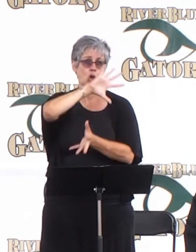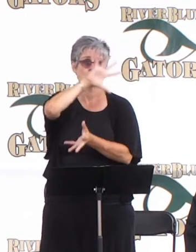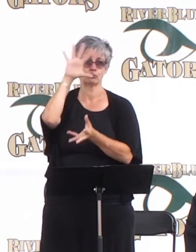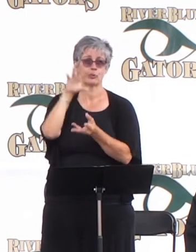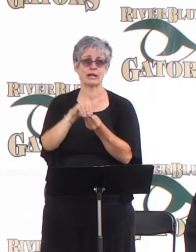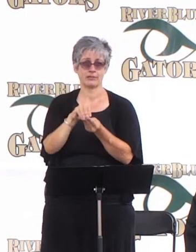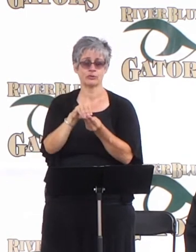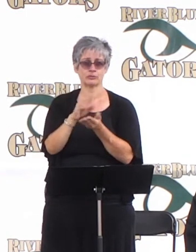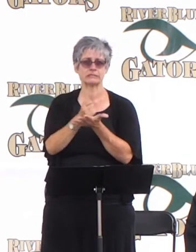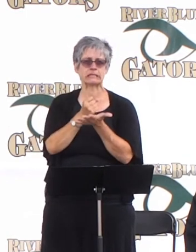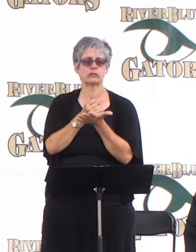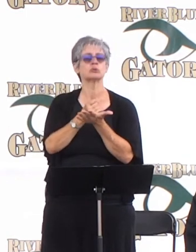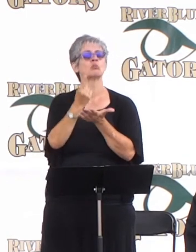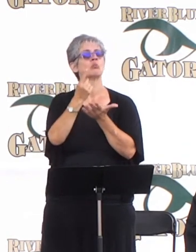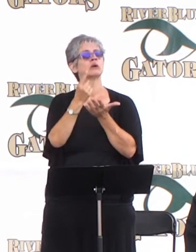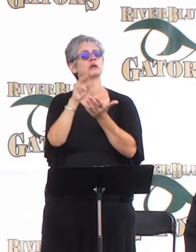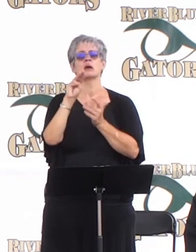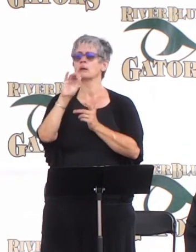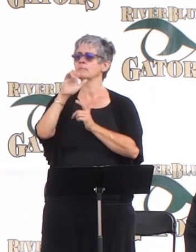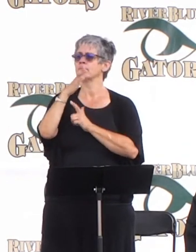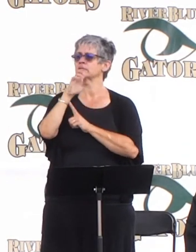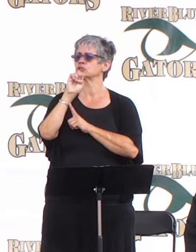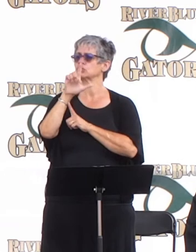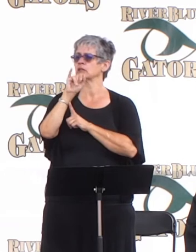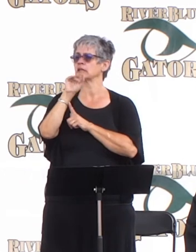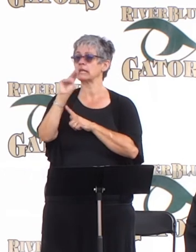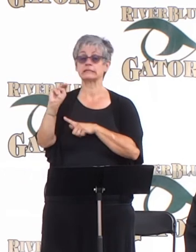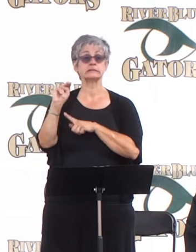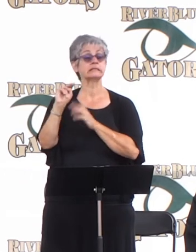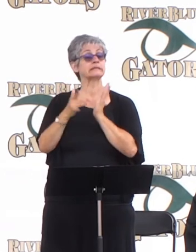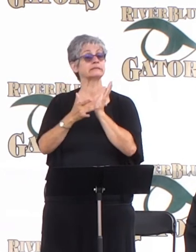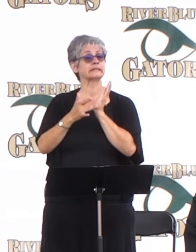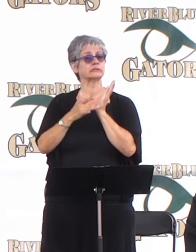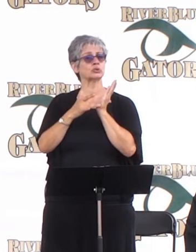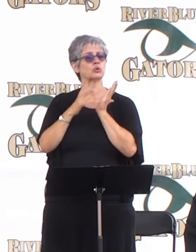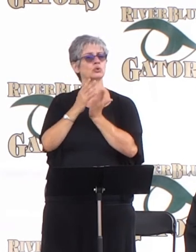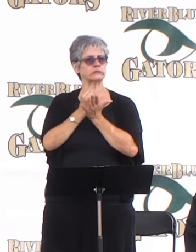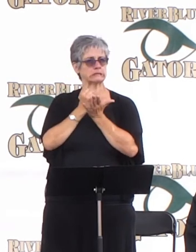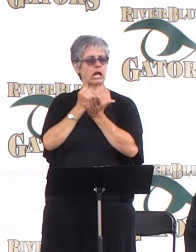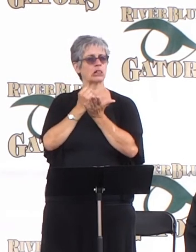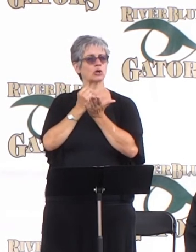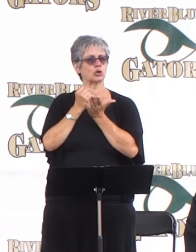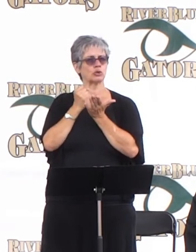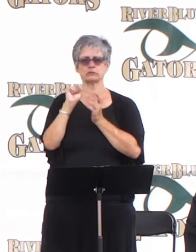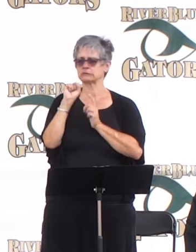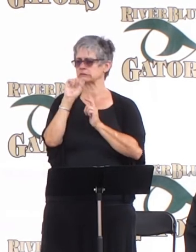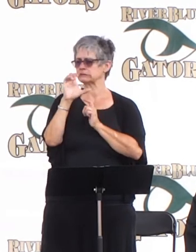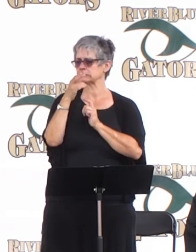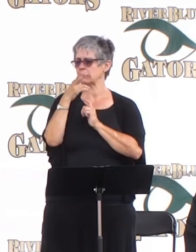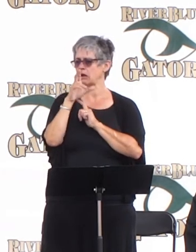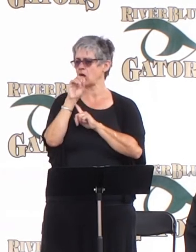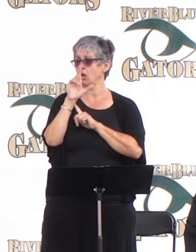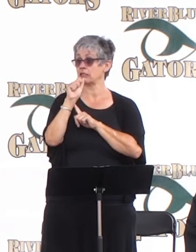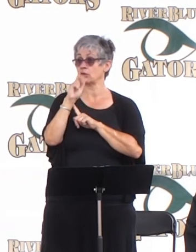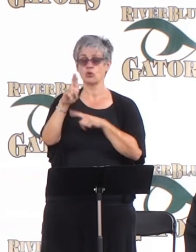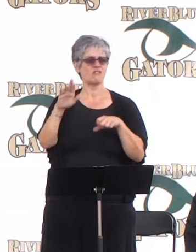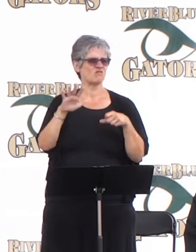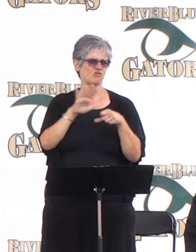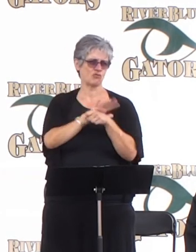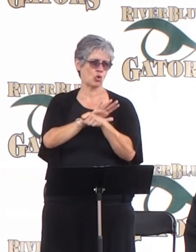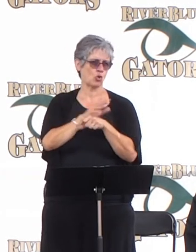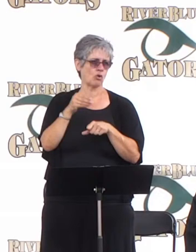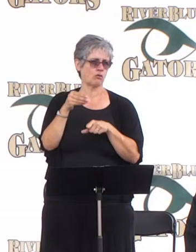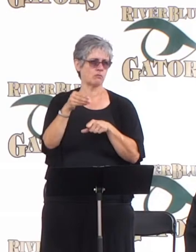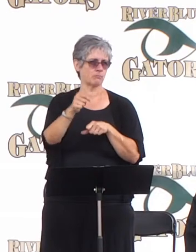There is 1 Michelin technical scholar who will receive a full college scholarship for tuition, fees, and books. In addition to this